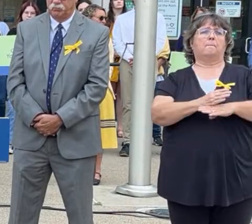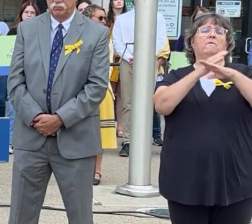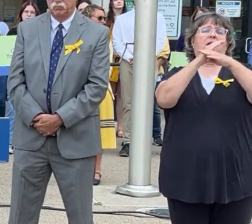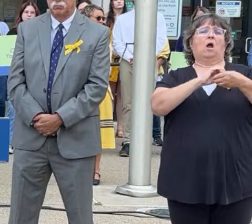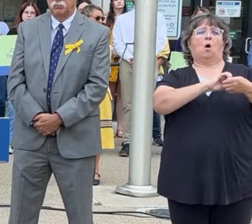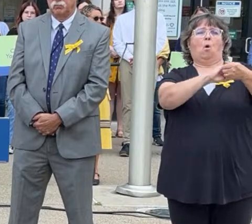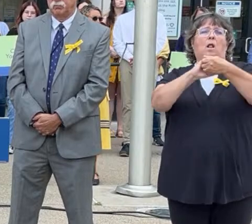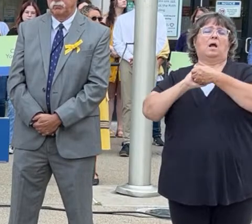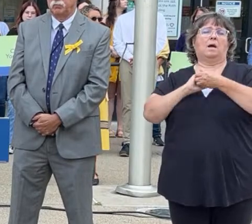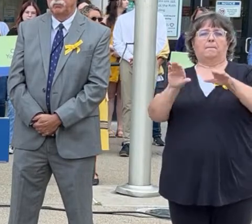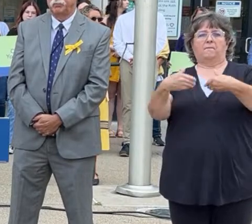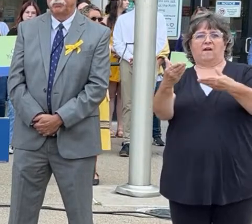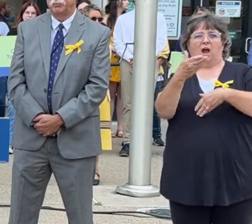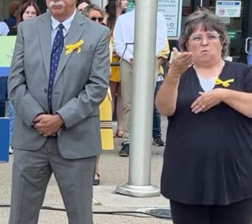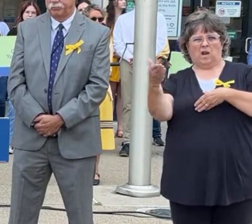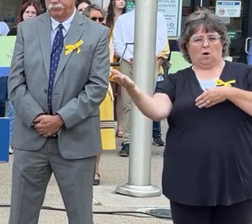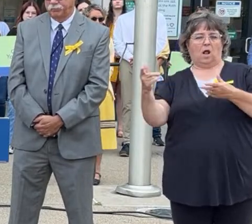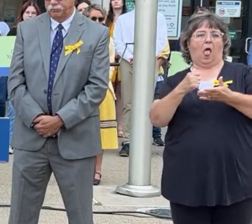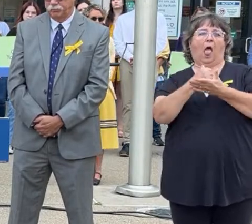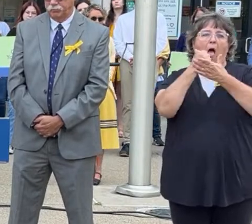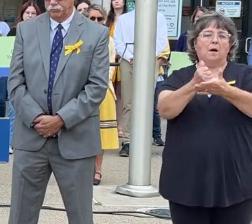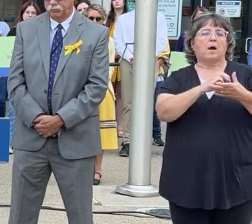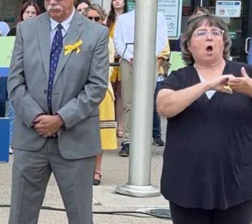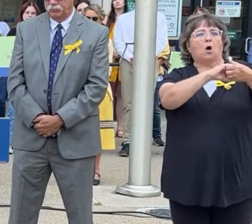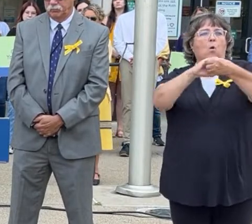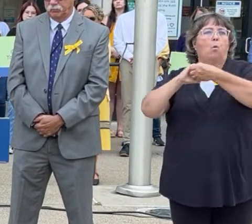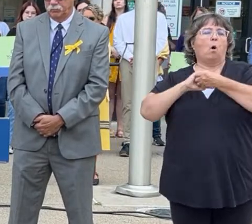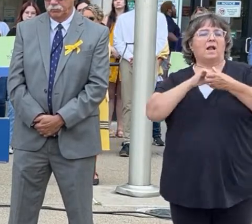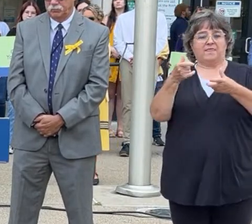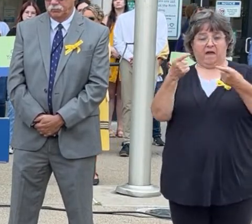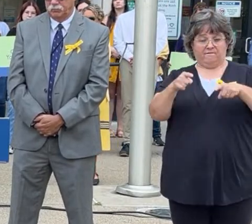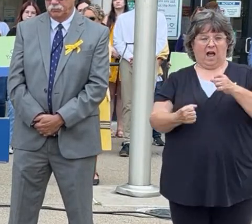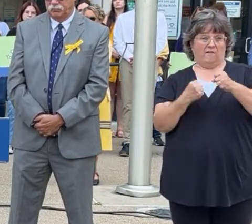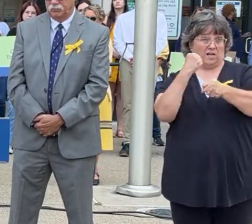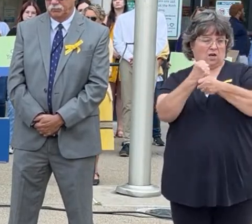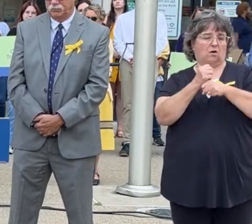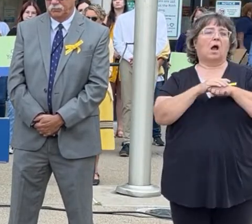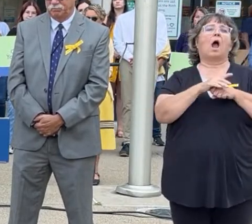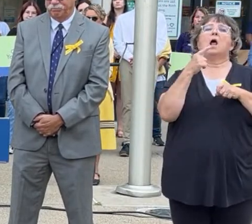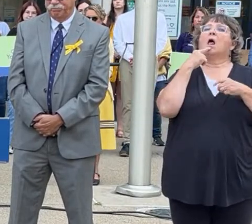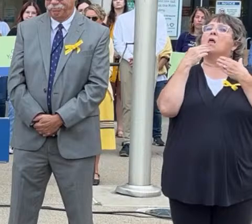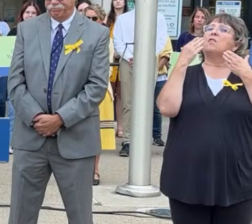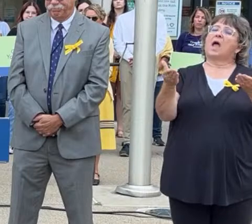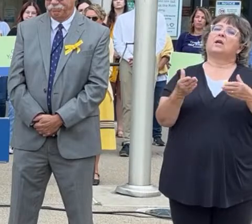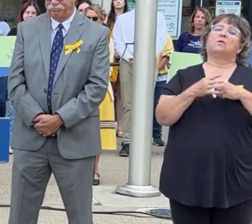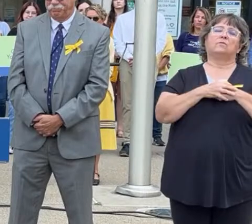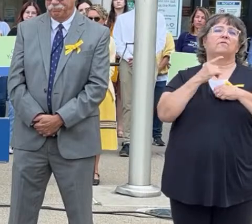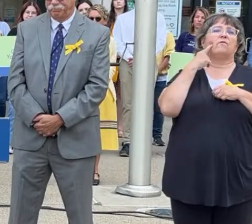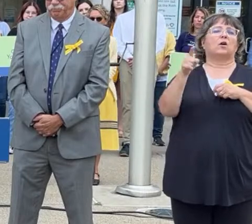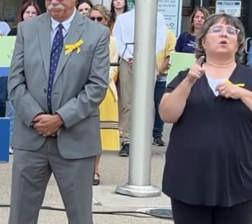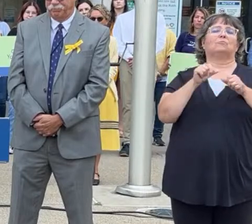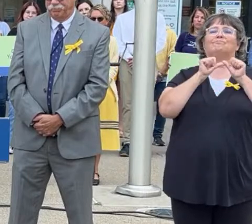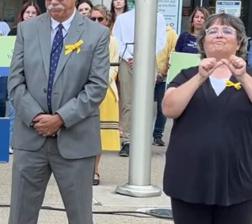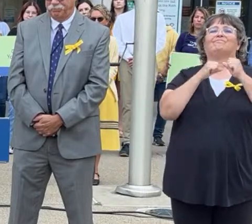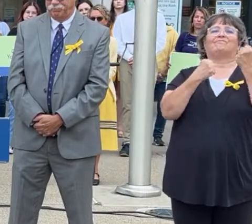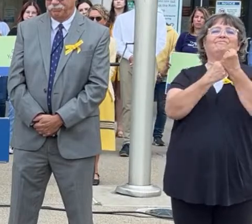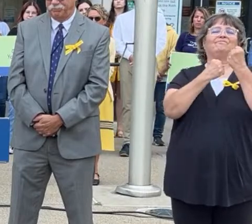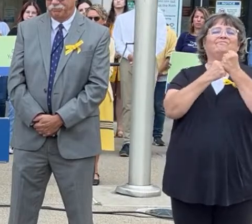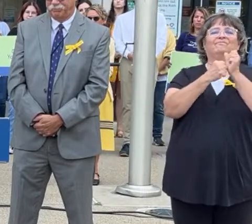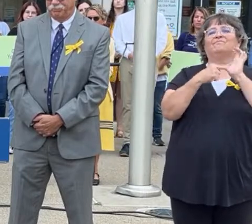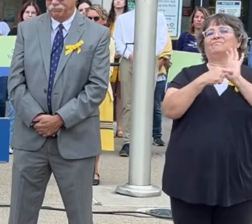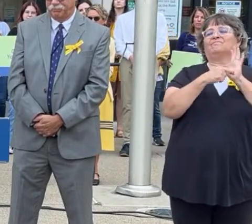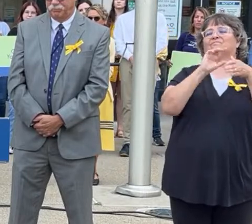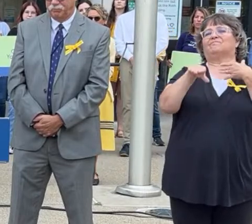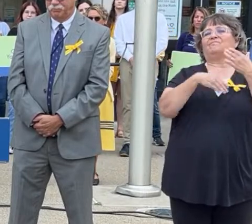Coalition, providing resources, helping to coordinate this event every year. And we want to thank you for your ongoing support on behalf